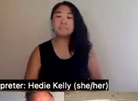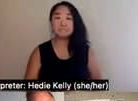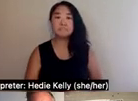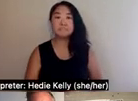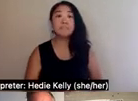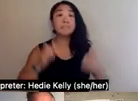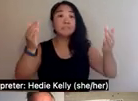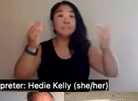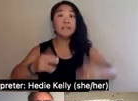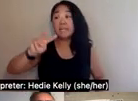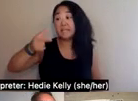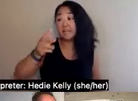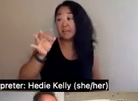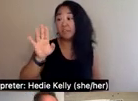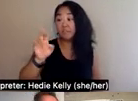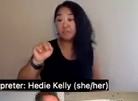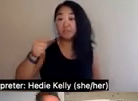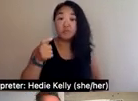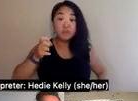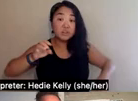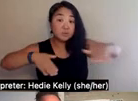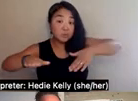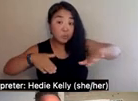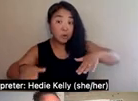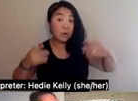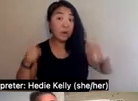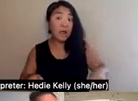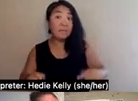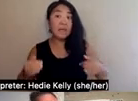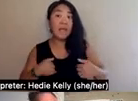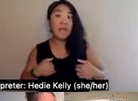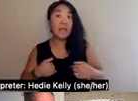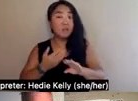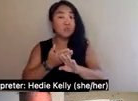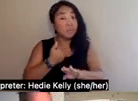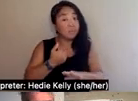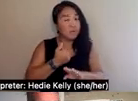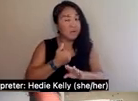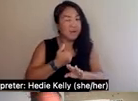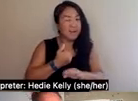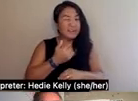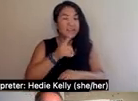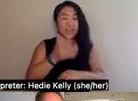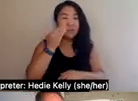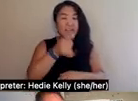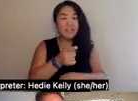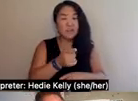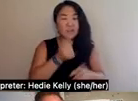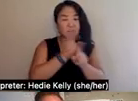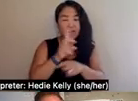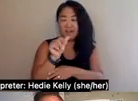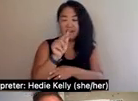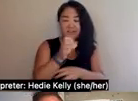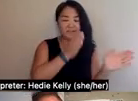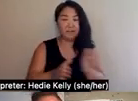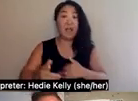second Fringe walk, we had, two different, right before the second Fringe Walk, that's why these are in chronological order. I